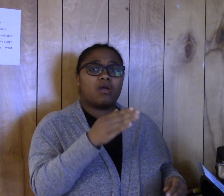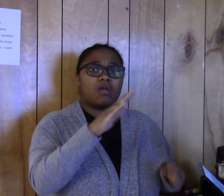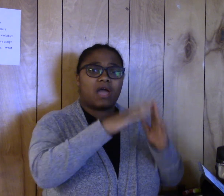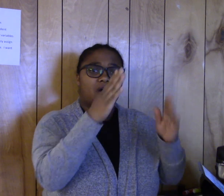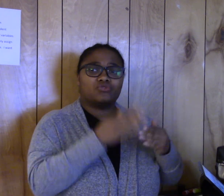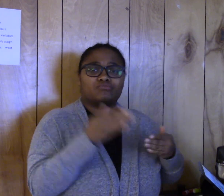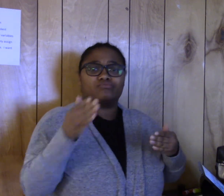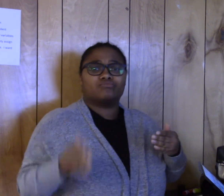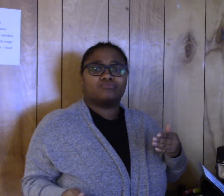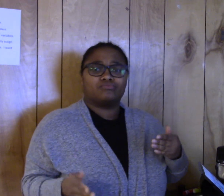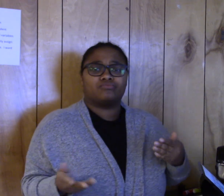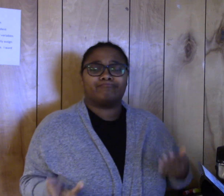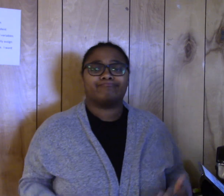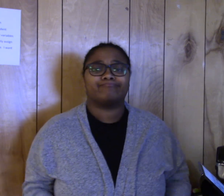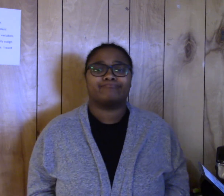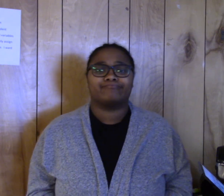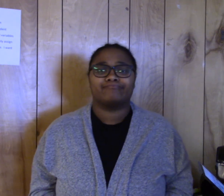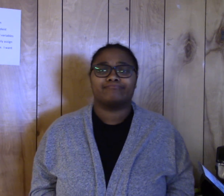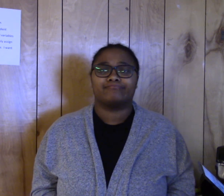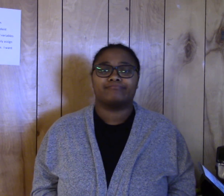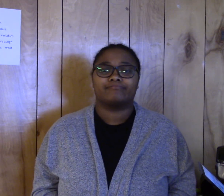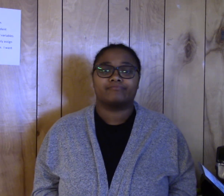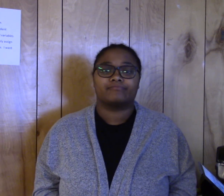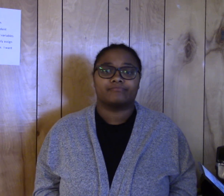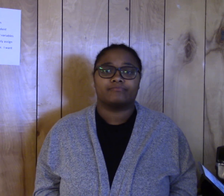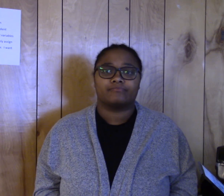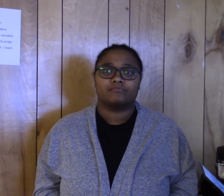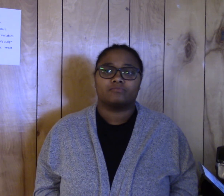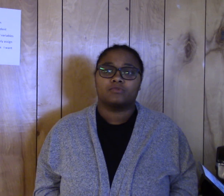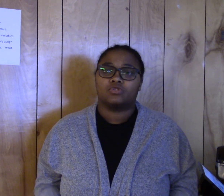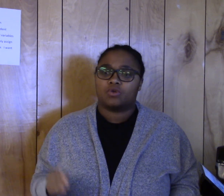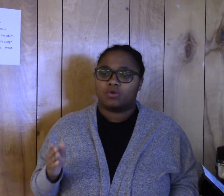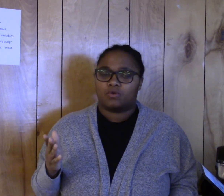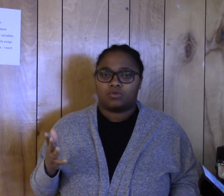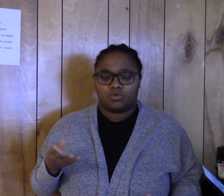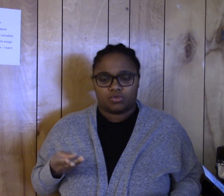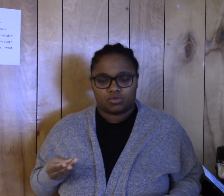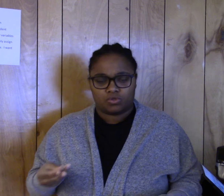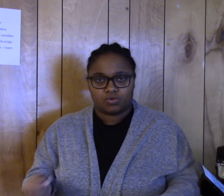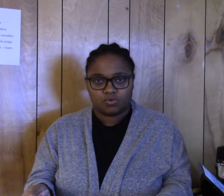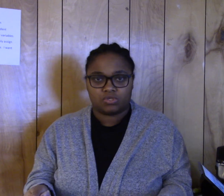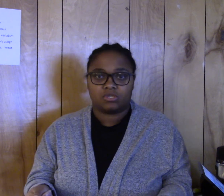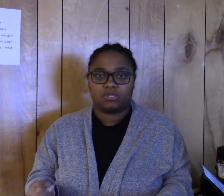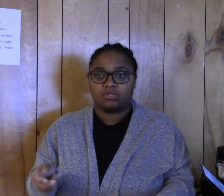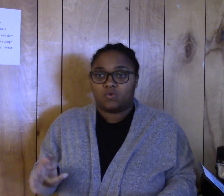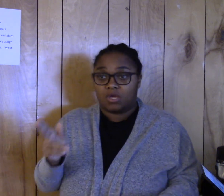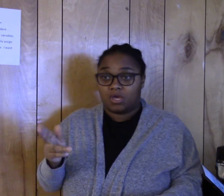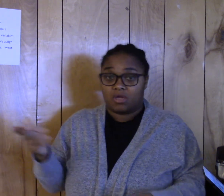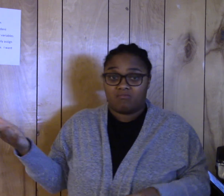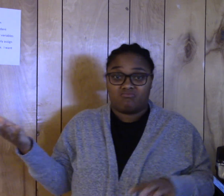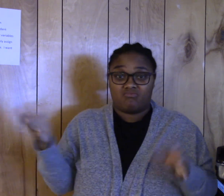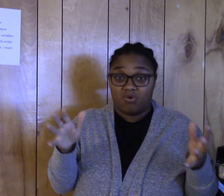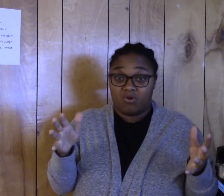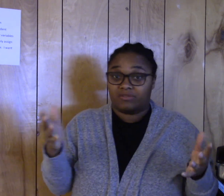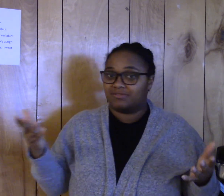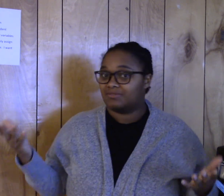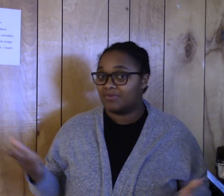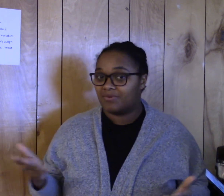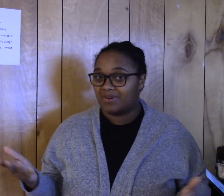the solution to that gun accident thing? It's an easy one. Doesn't involve